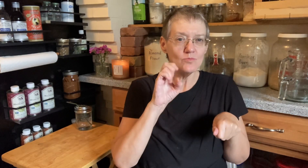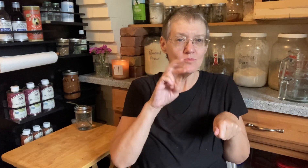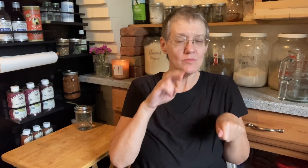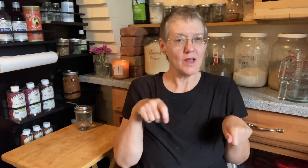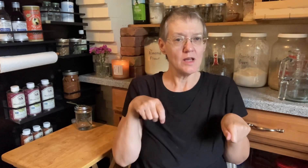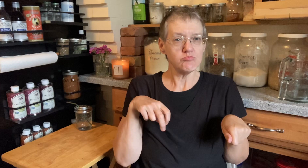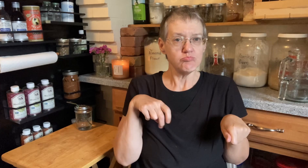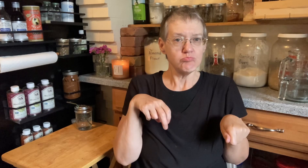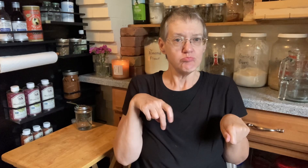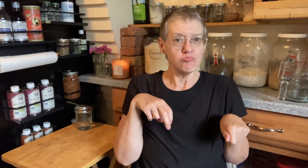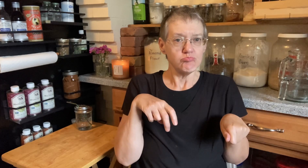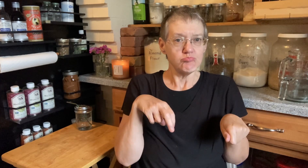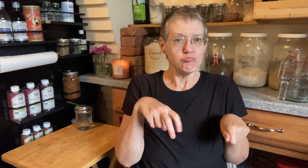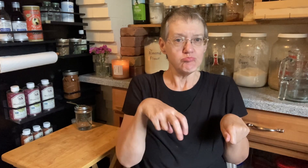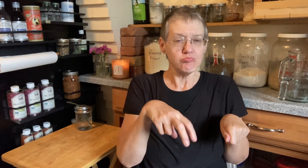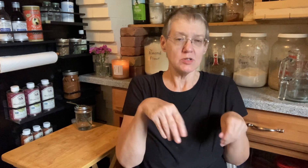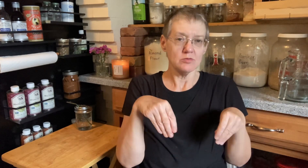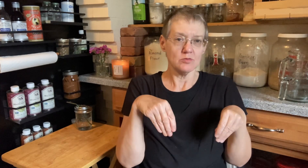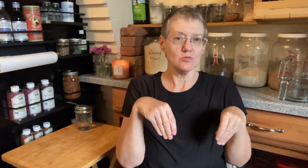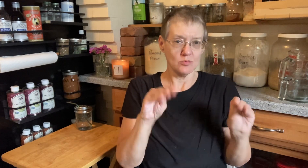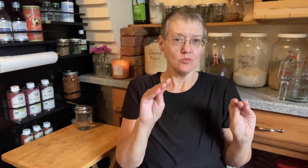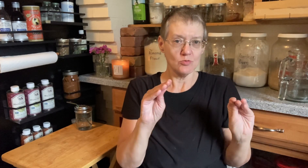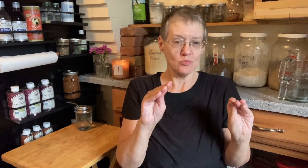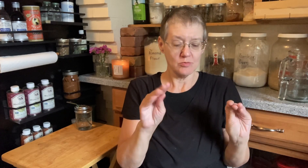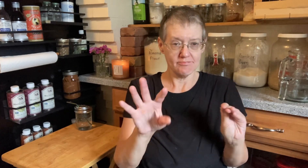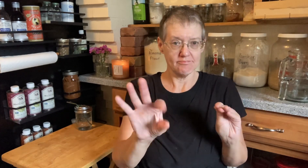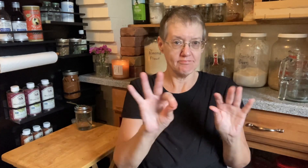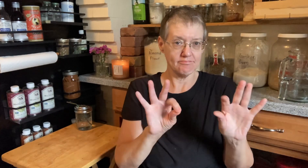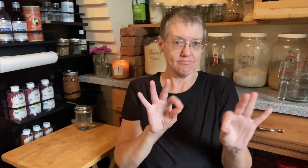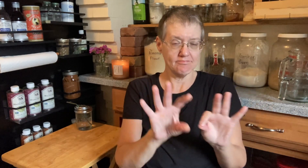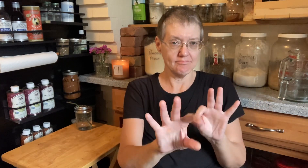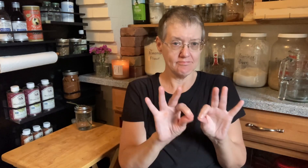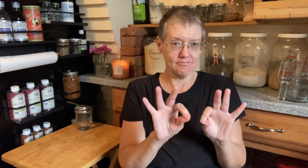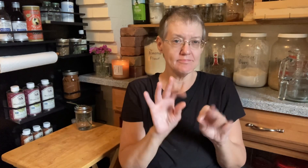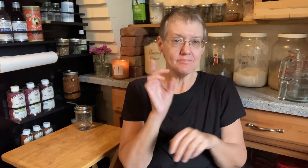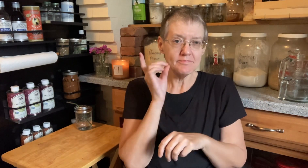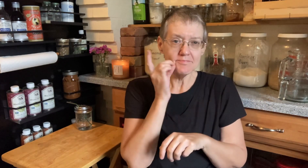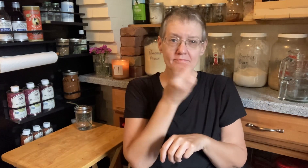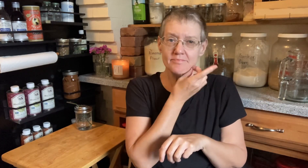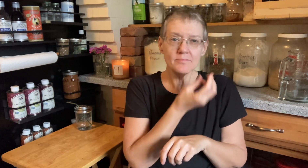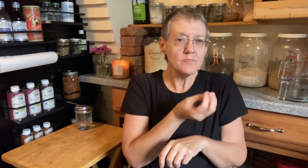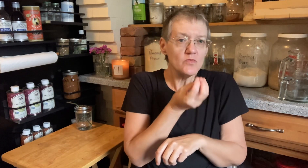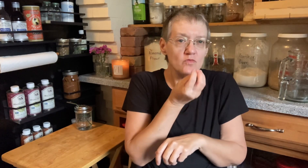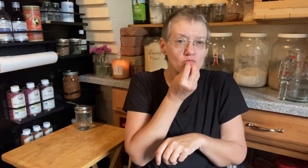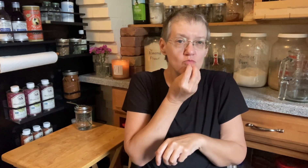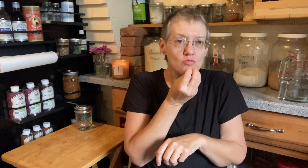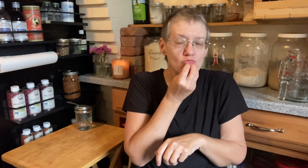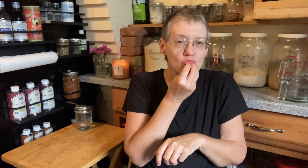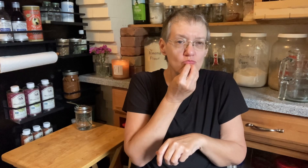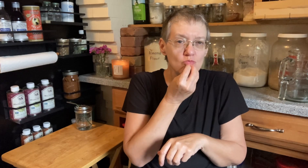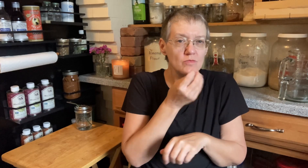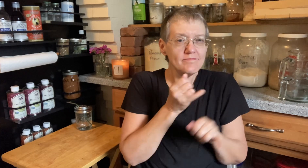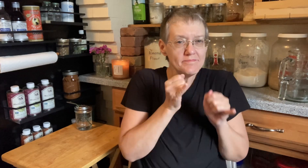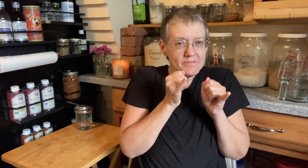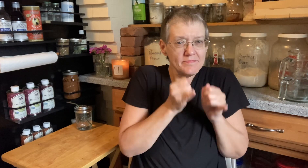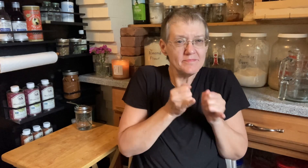store. I'd bring one of these collapsible coolers with me. And I'd pick out 1 day's worth of